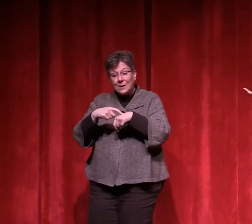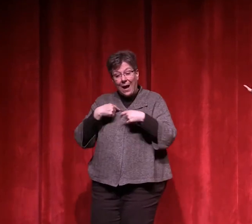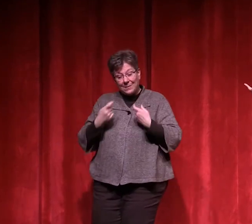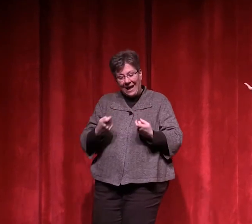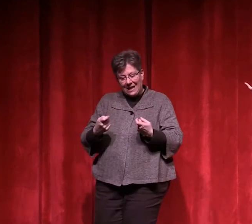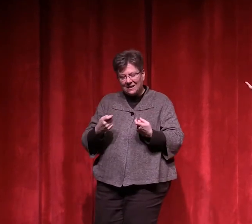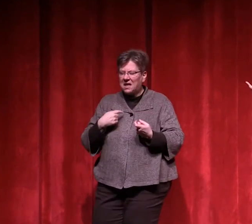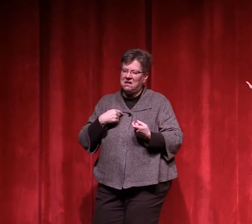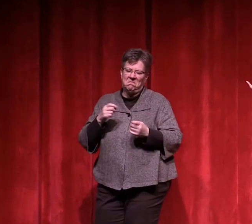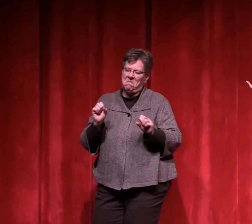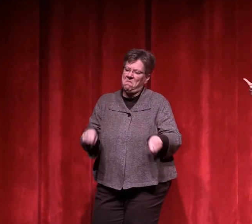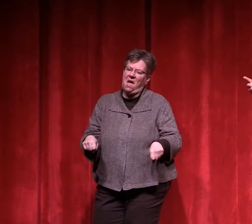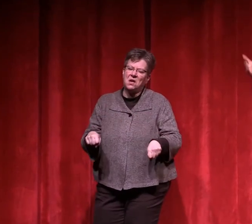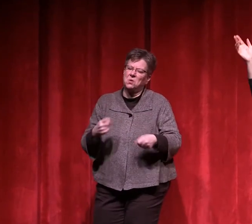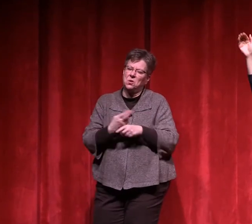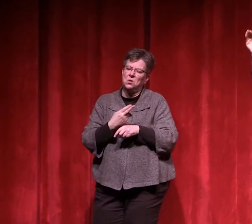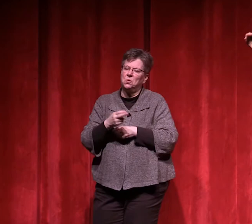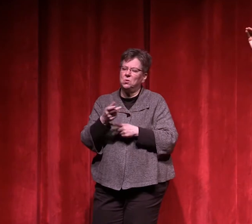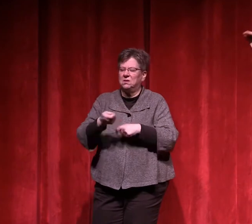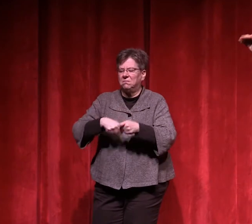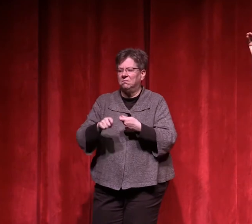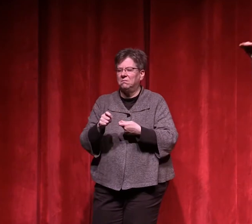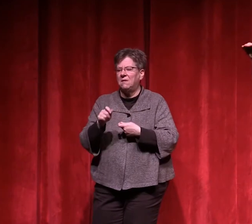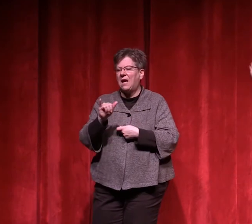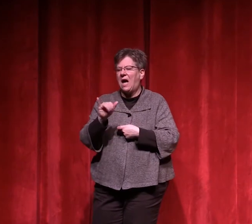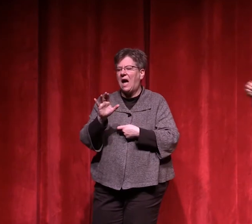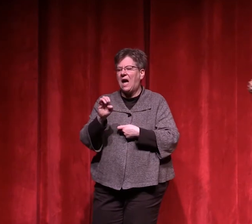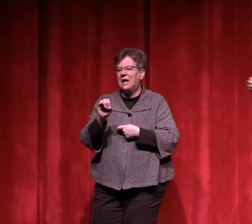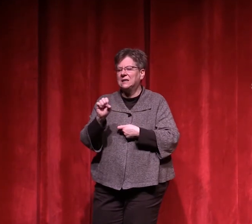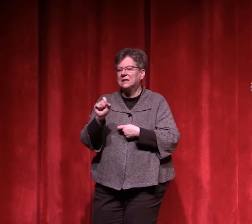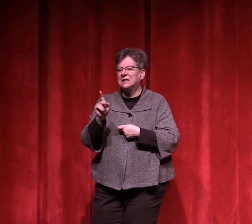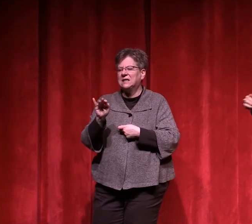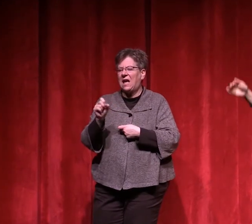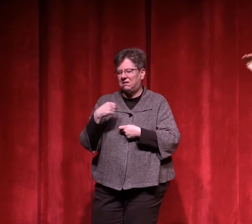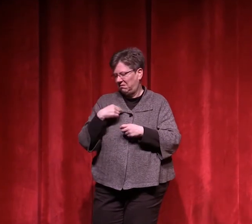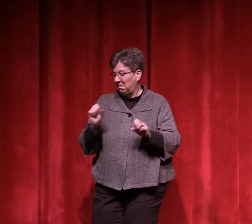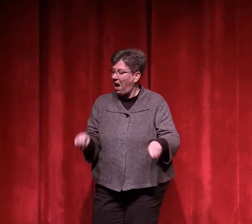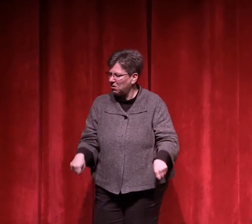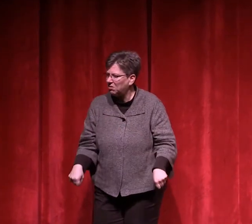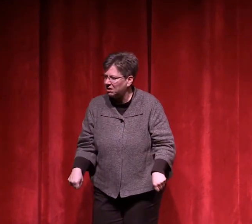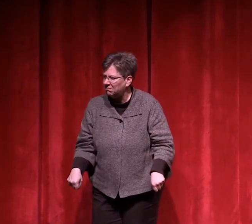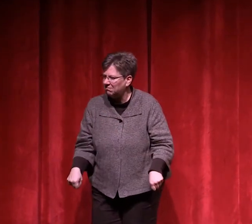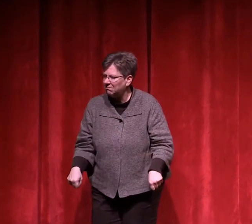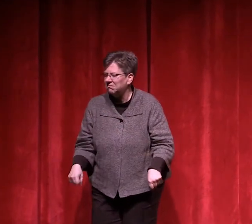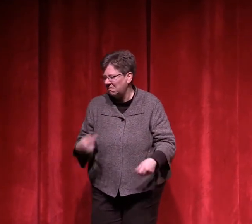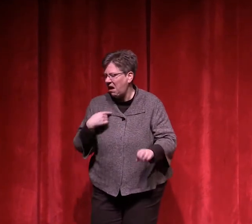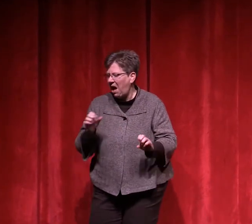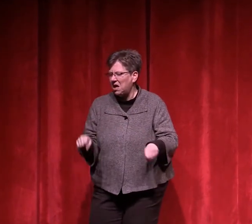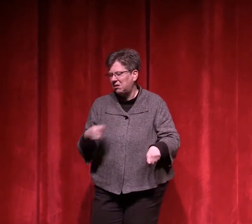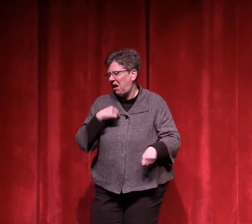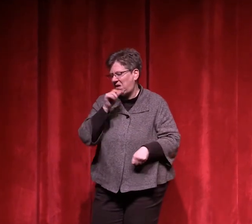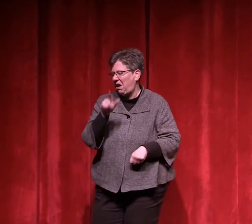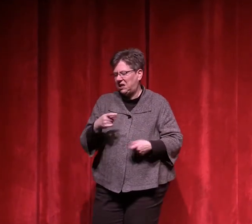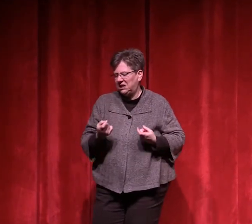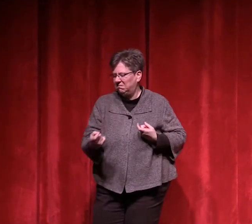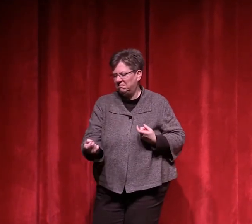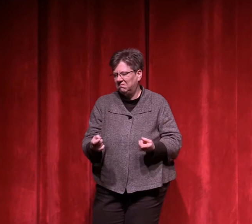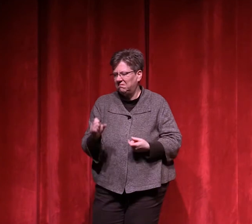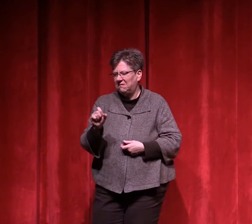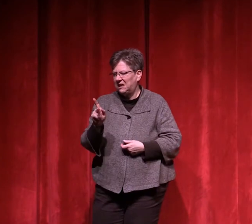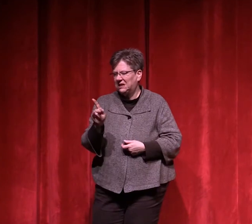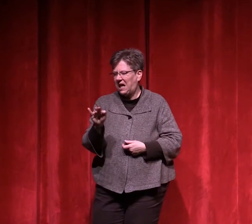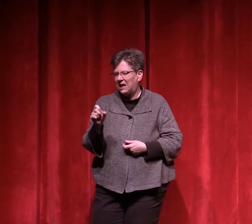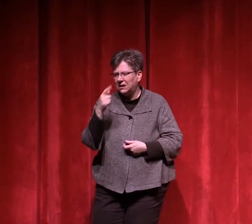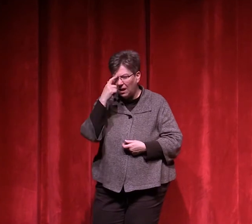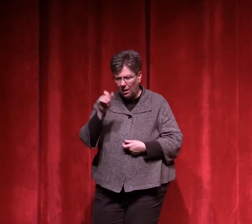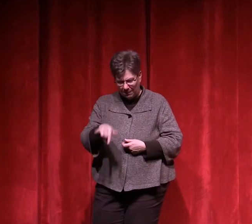brought my ice skates. I could have gone to the top of the ski hill, laced them up, and just skated down the hill. Because that shit was